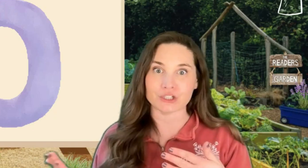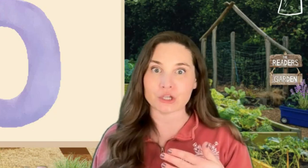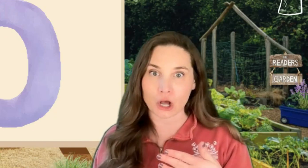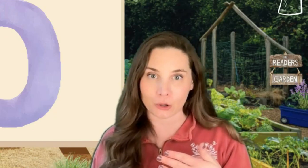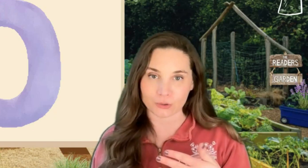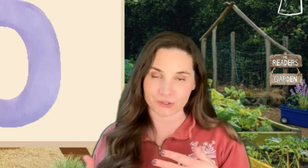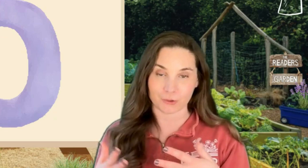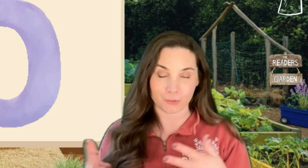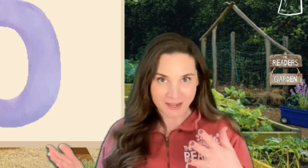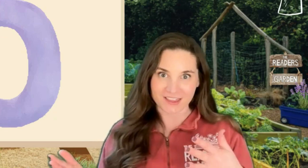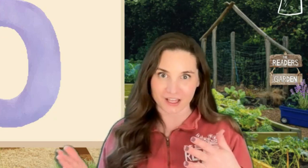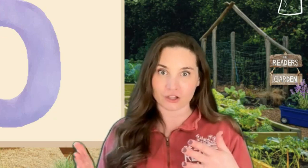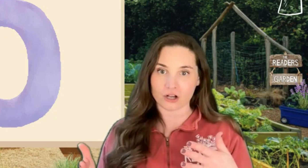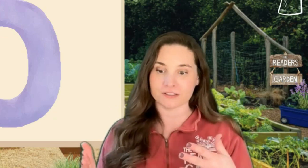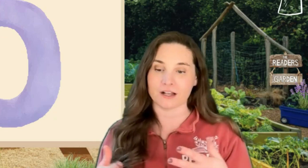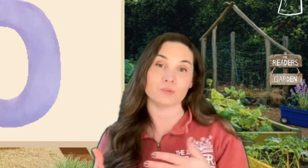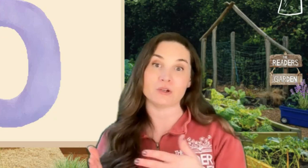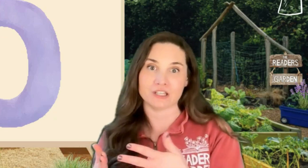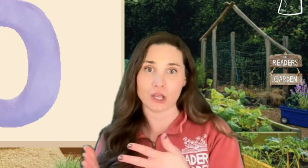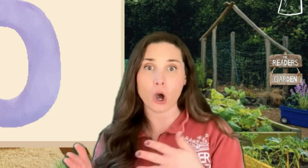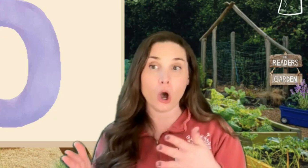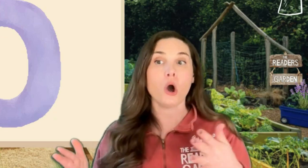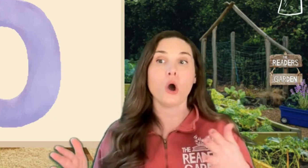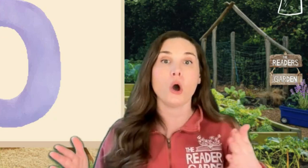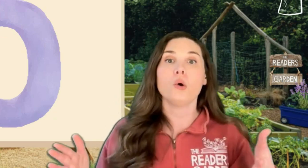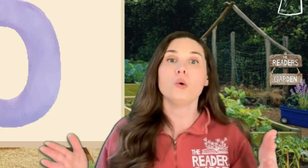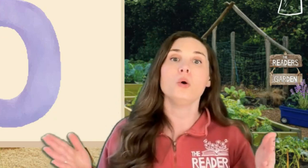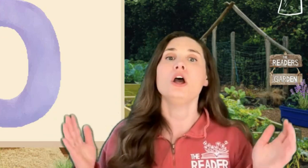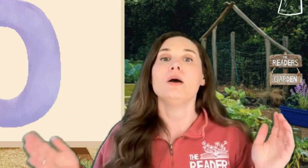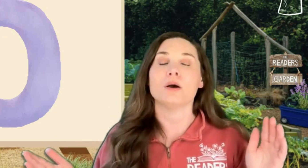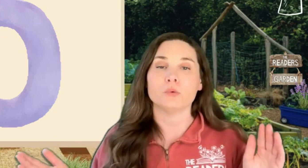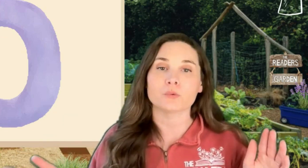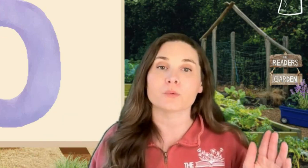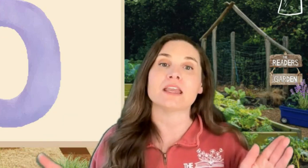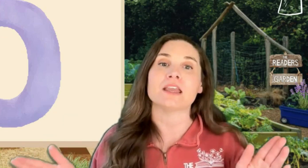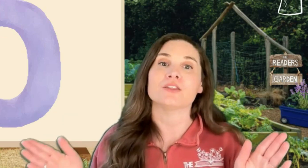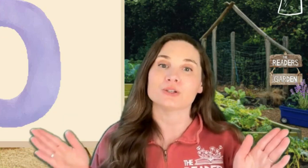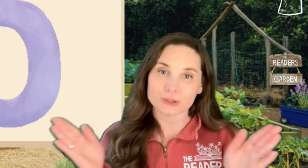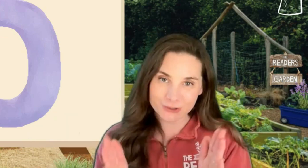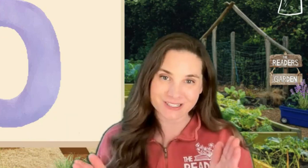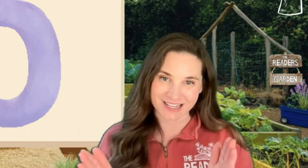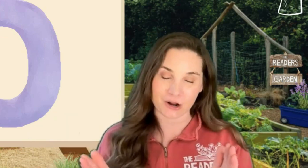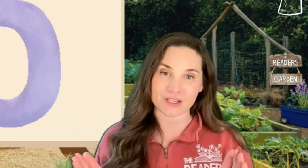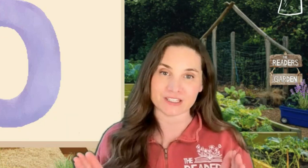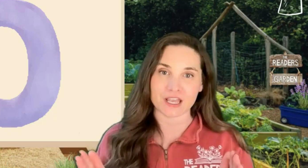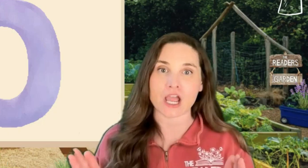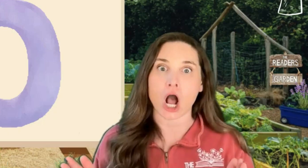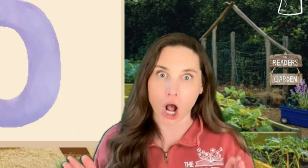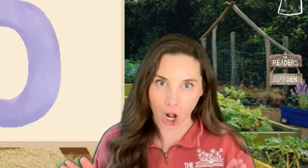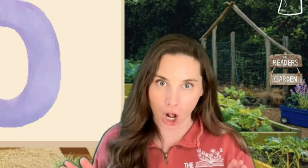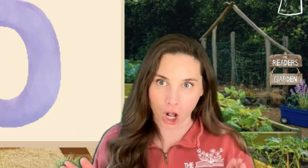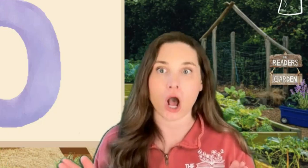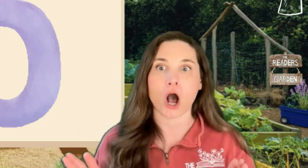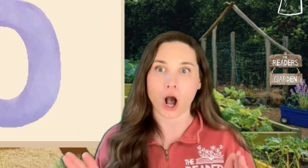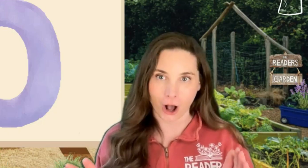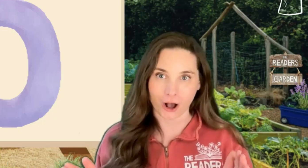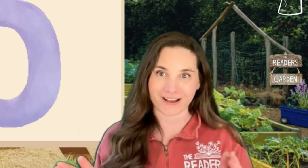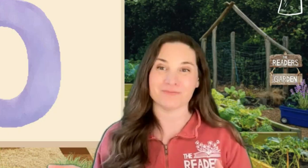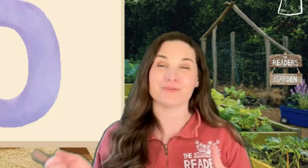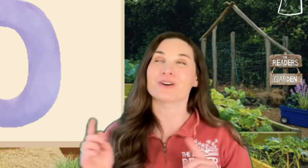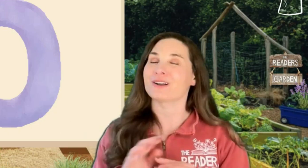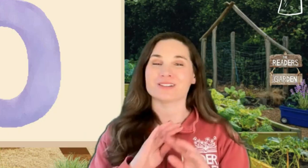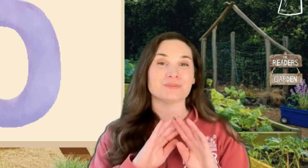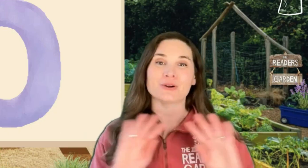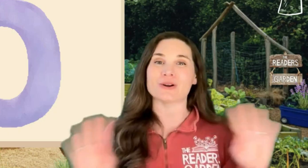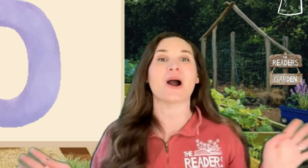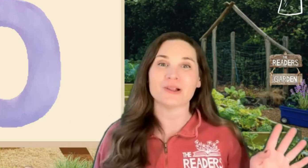letter, which is O. So when we're making that long sound, we say O. But when we're making the short sound, we say ah, ah.